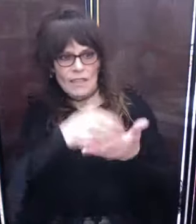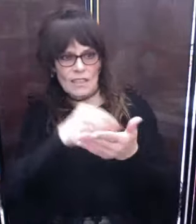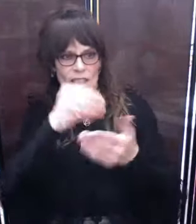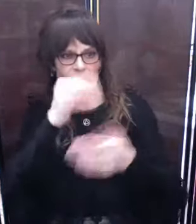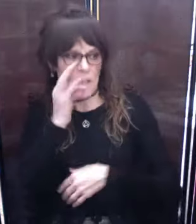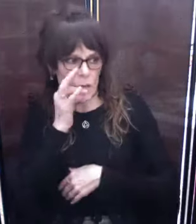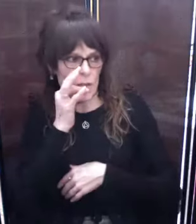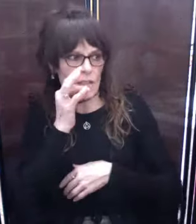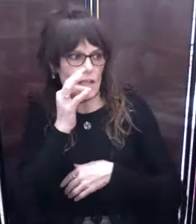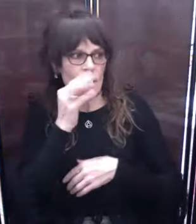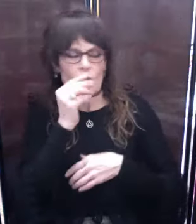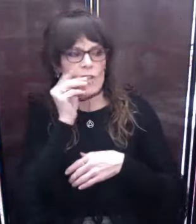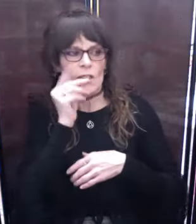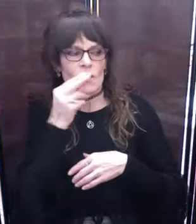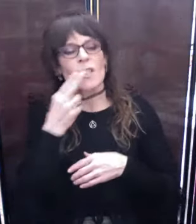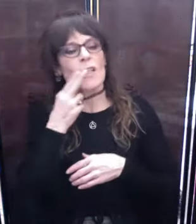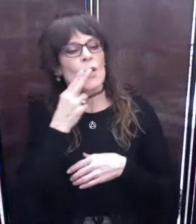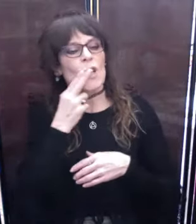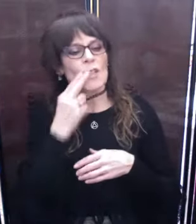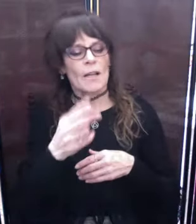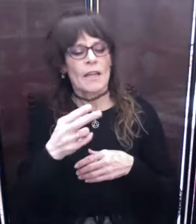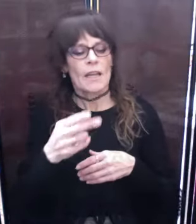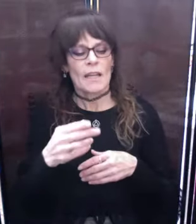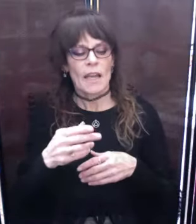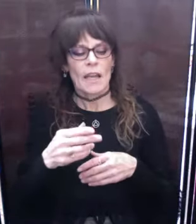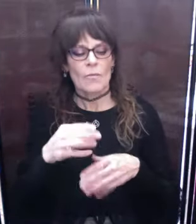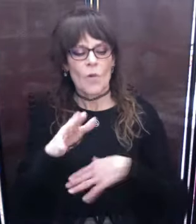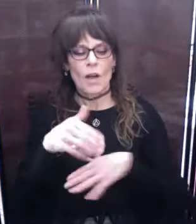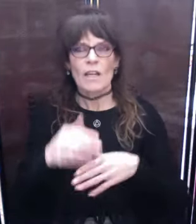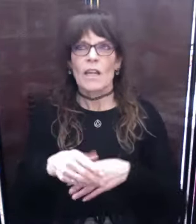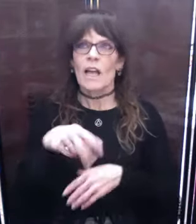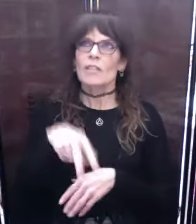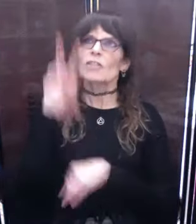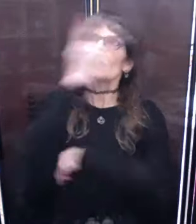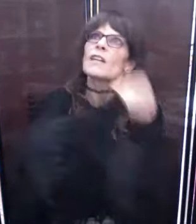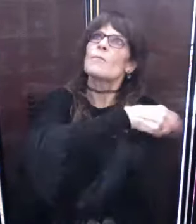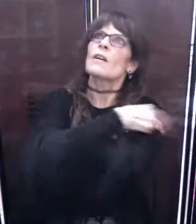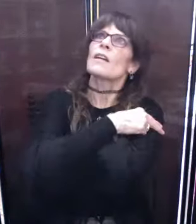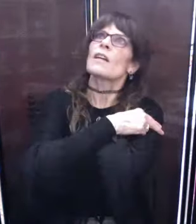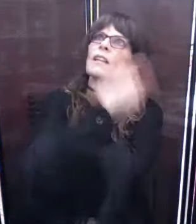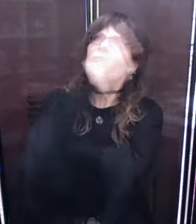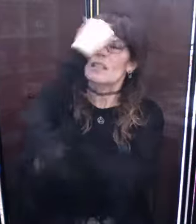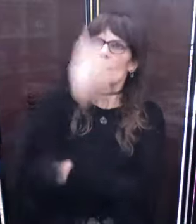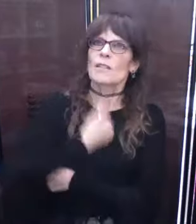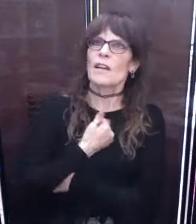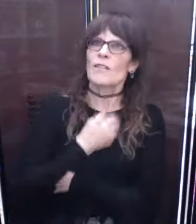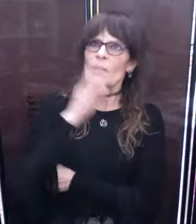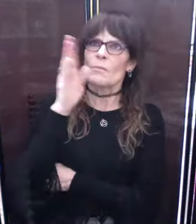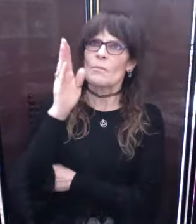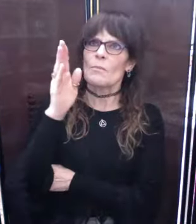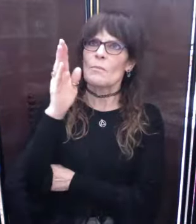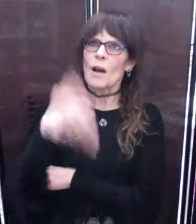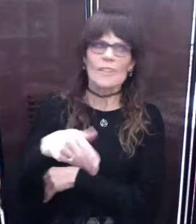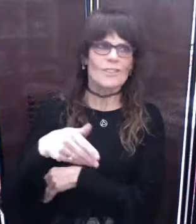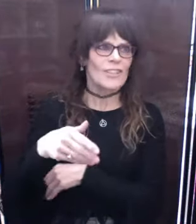looking up at this hospital, and all of a sudden it hit me. I'm in Boston. Cheers is in Boston. I'd